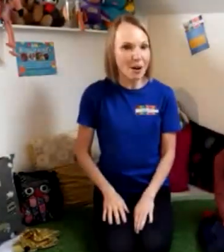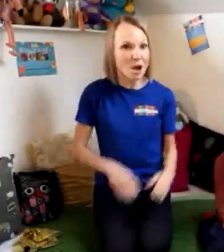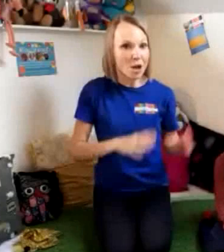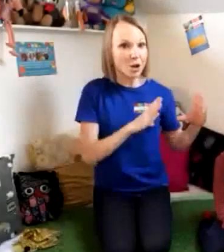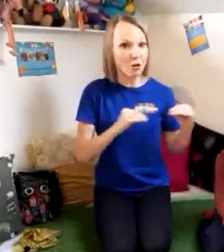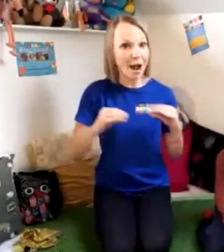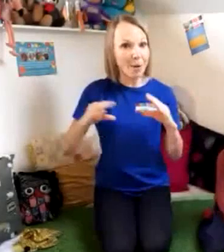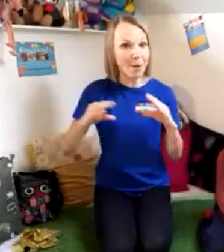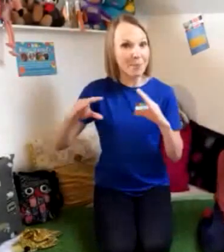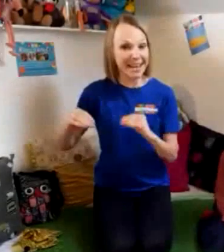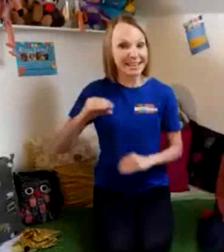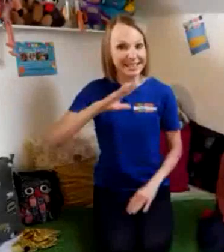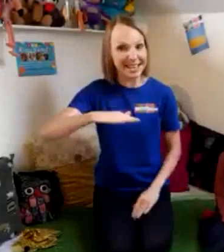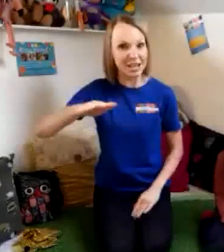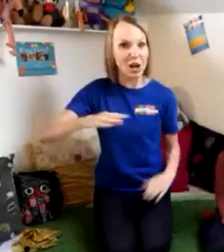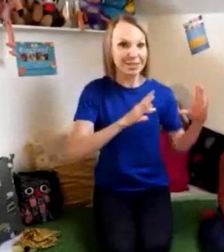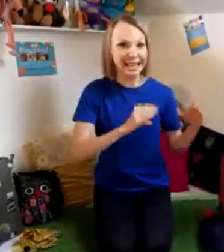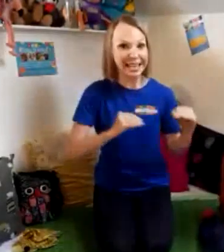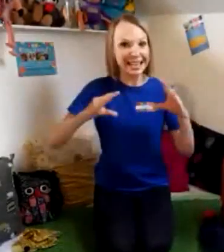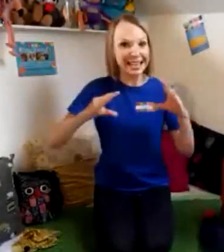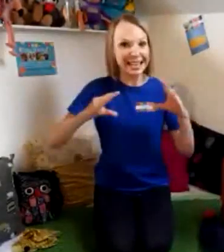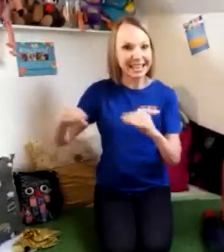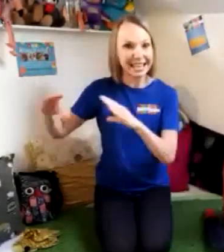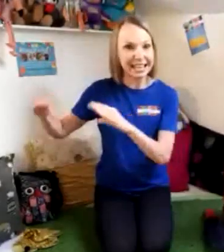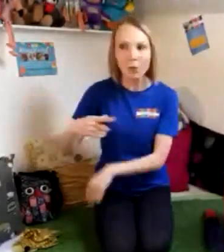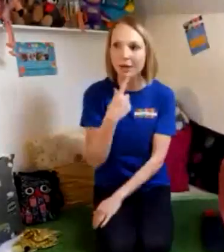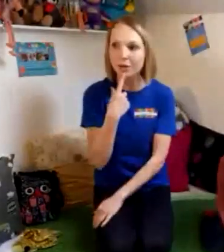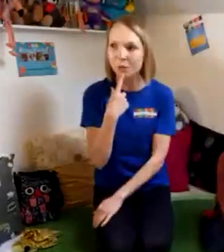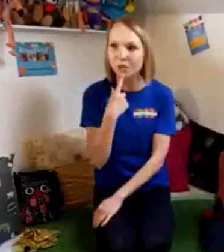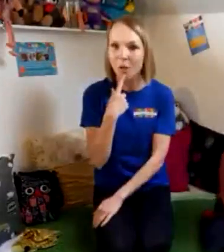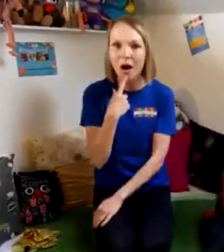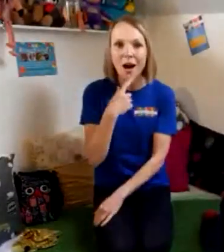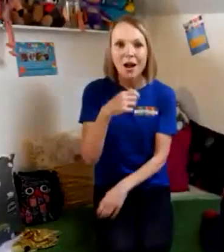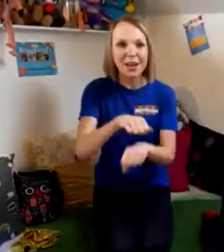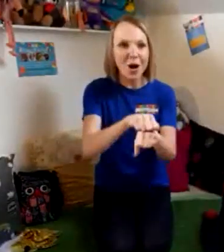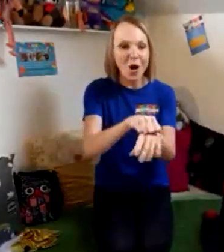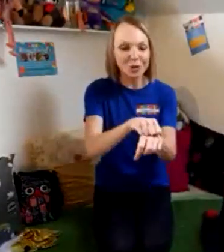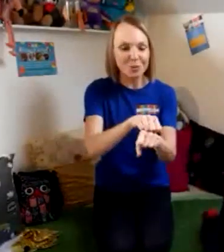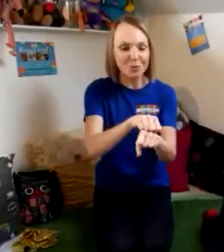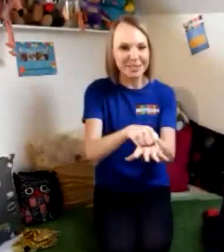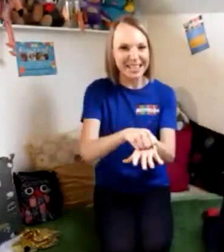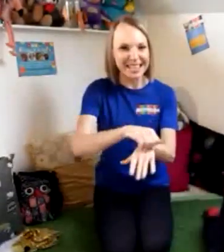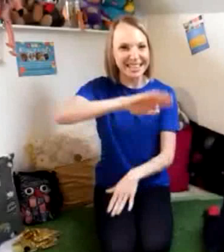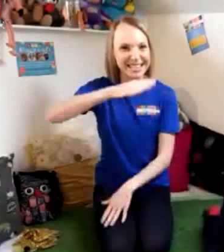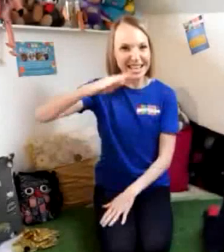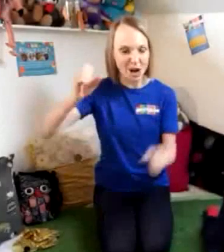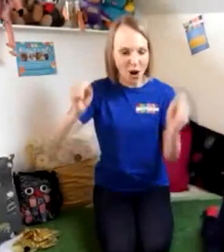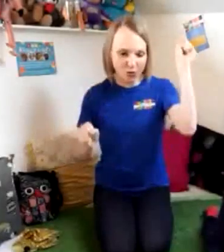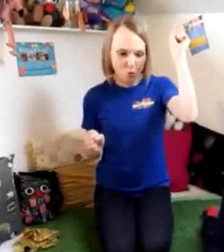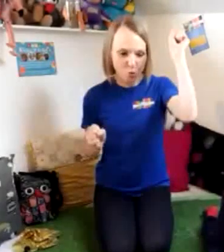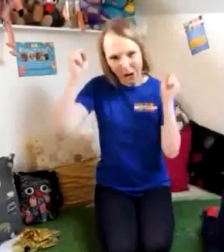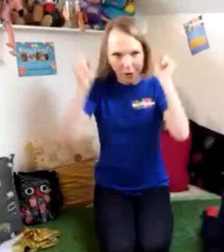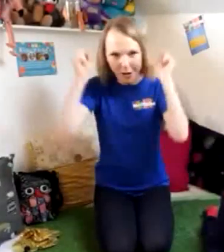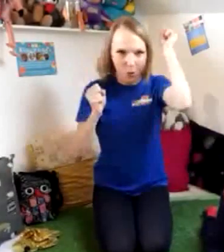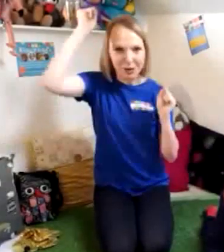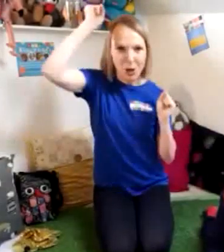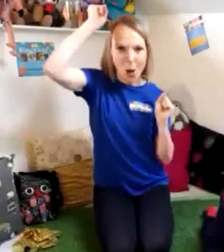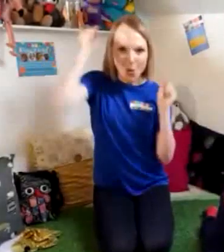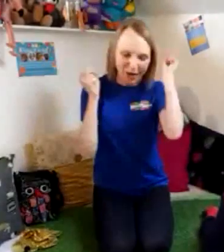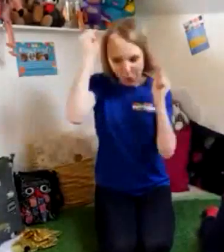The crab in the sea goes click, click, click. What else should we do? The octopus in the sea goes wiggle, wiggle, wiggle, wiggle, wiggle,